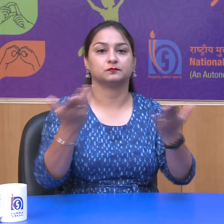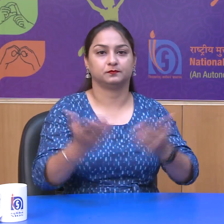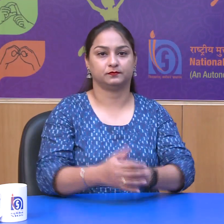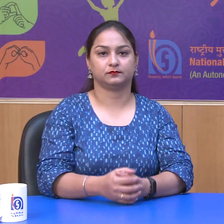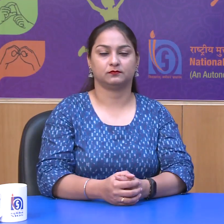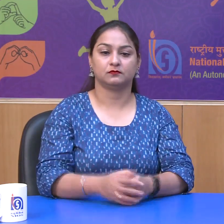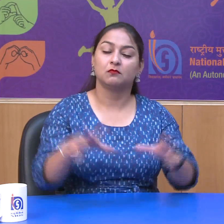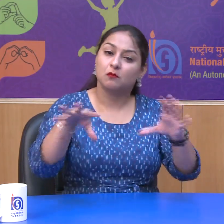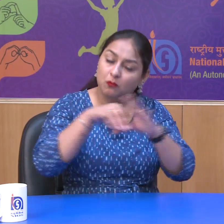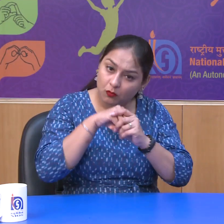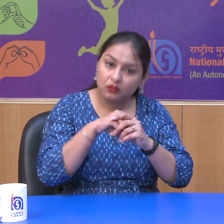will also be discussed here.